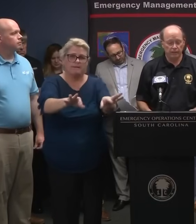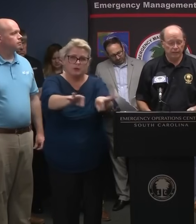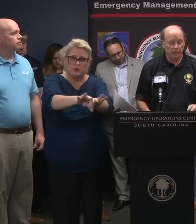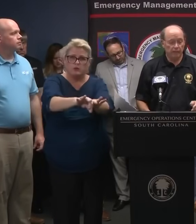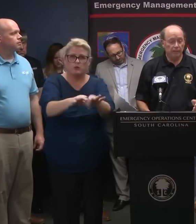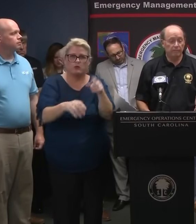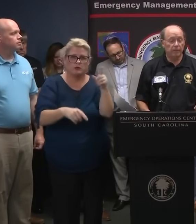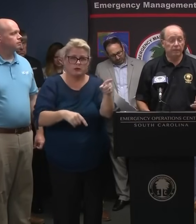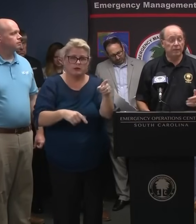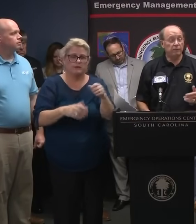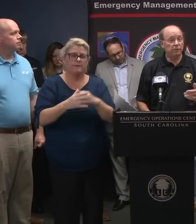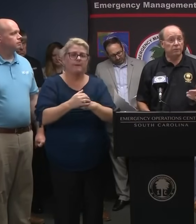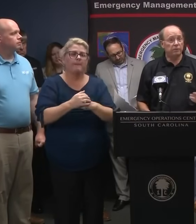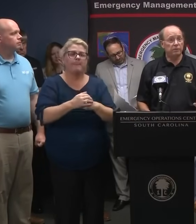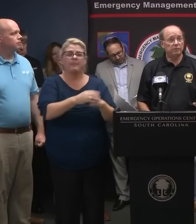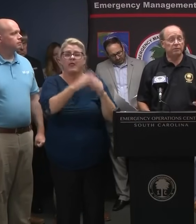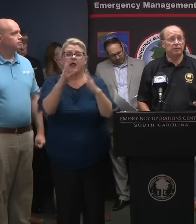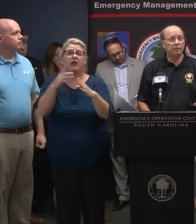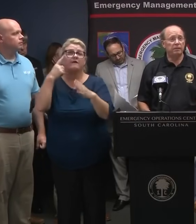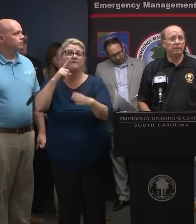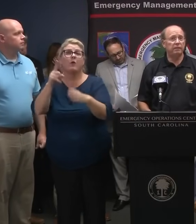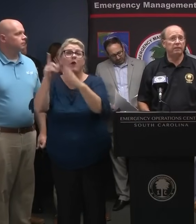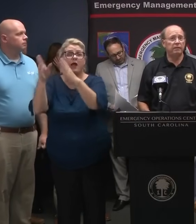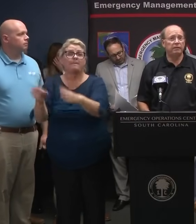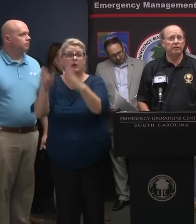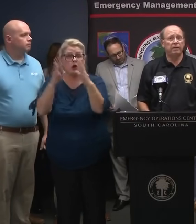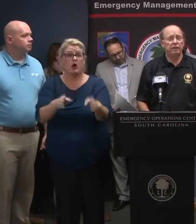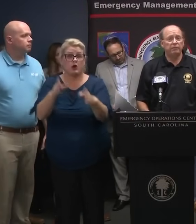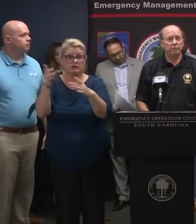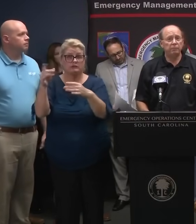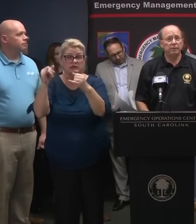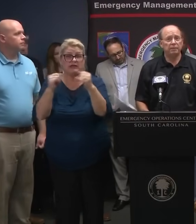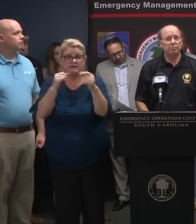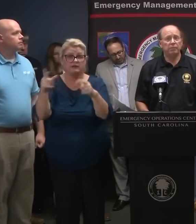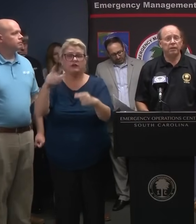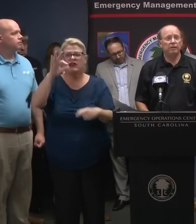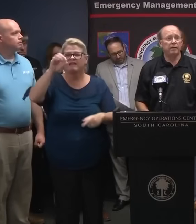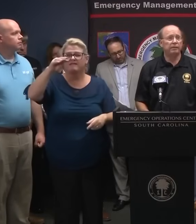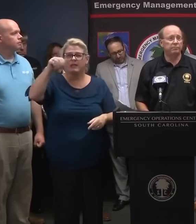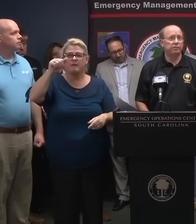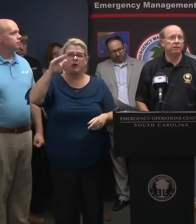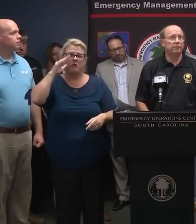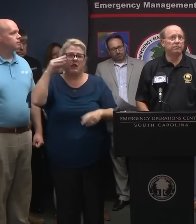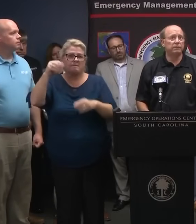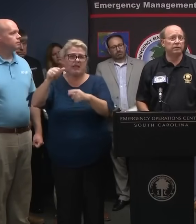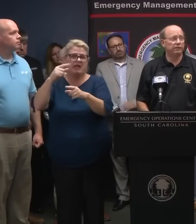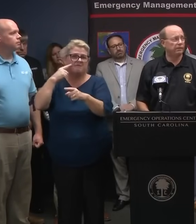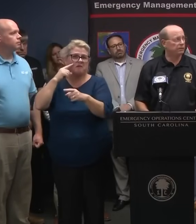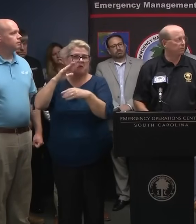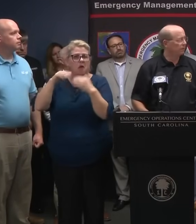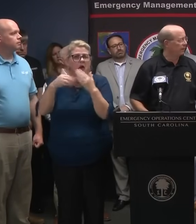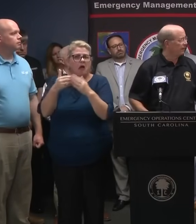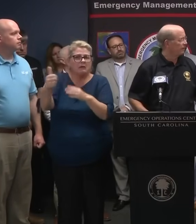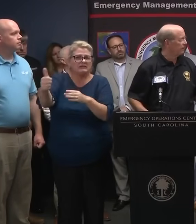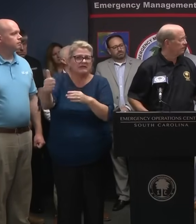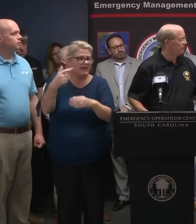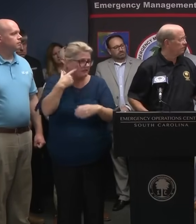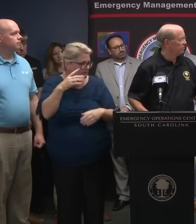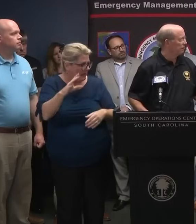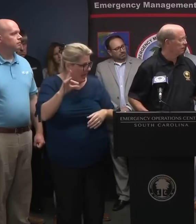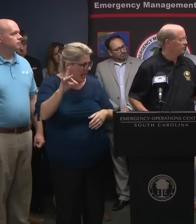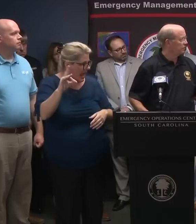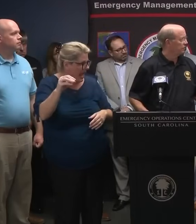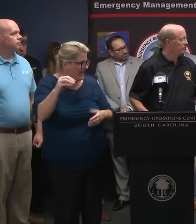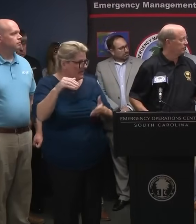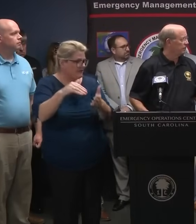of it. On the individual assistance side, FEMA picks up a lot of that themselves, and I think it's about